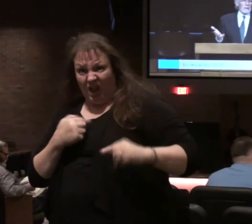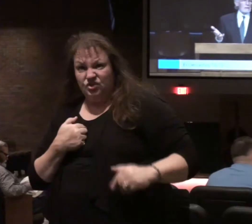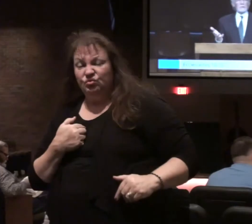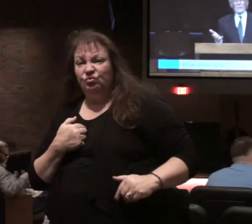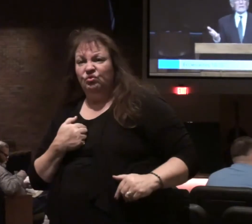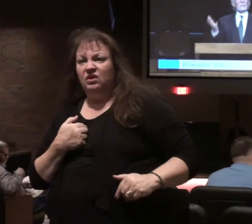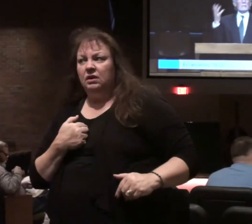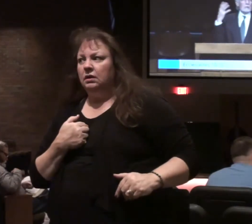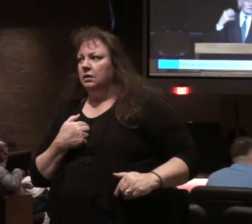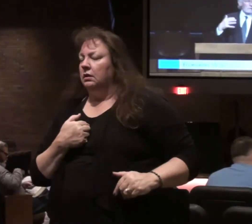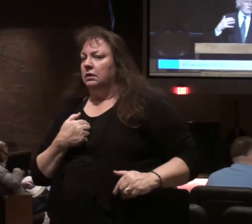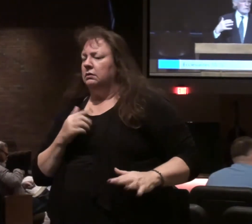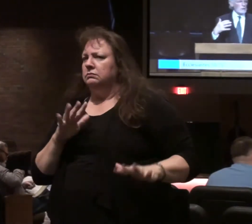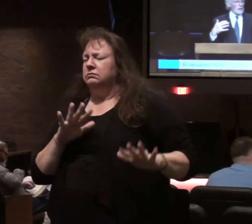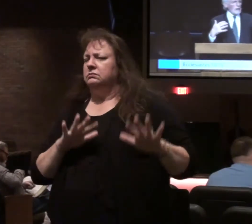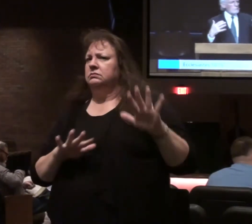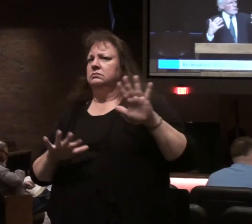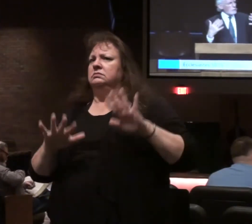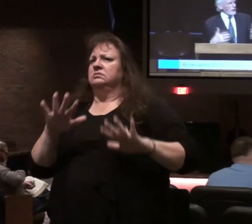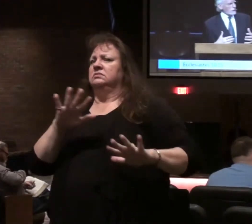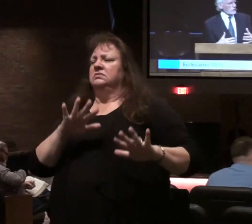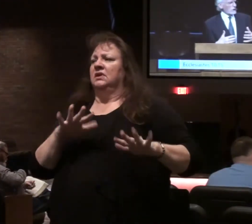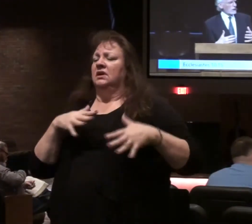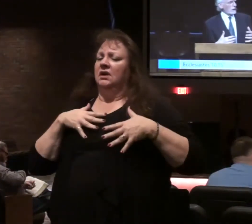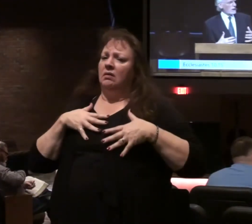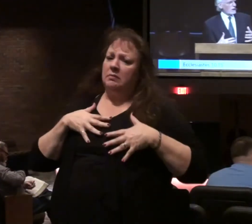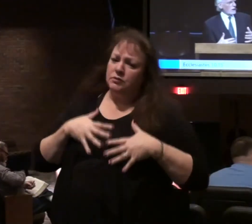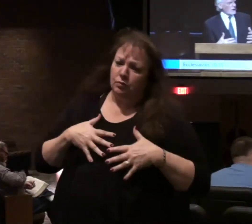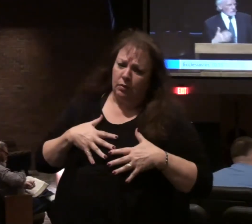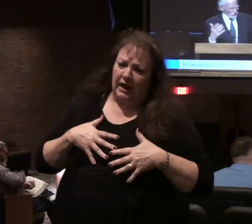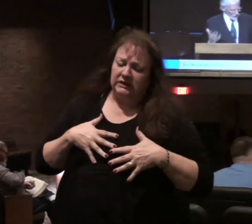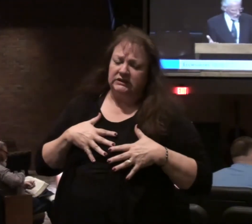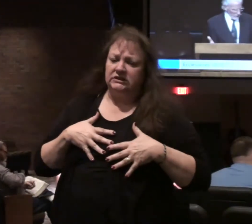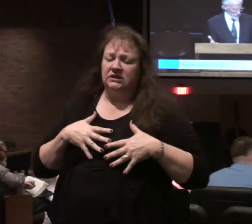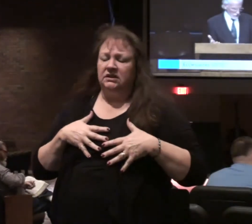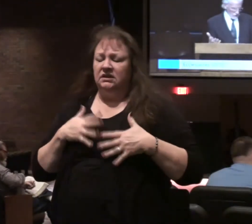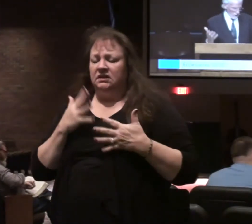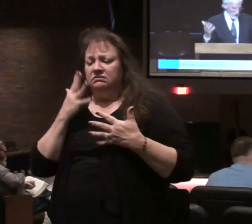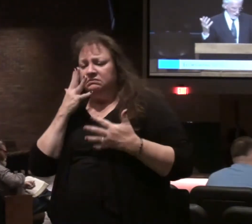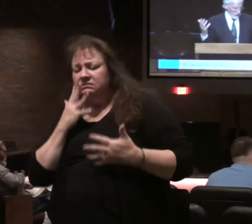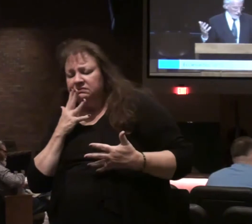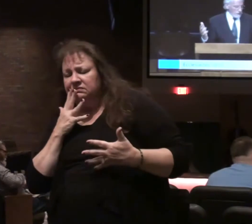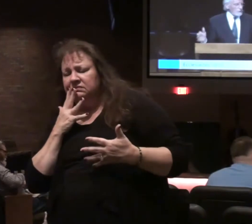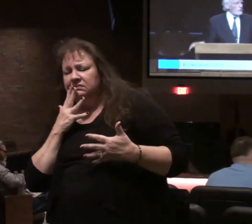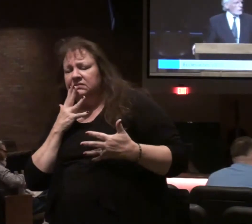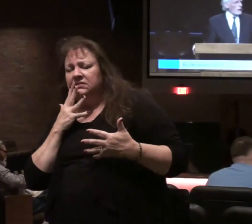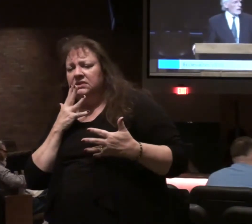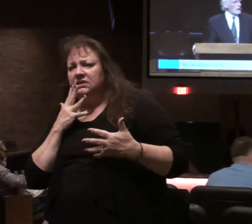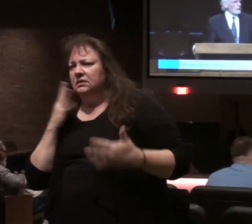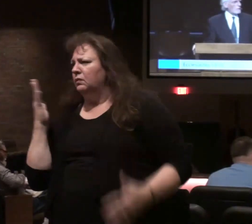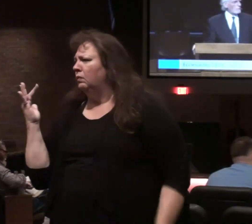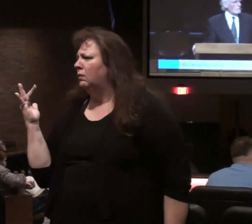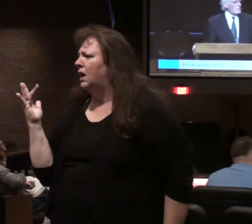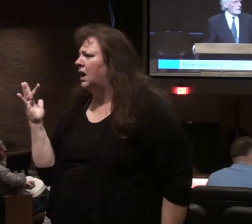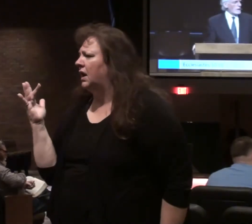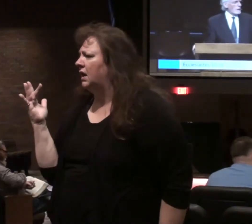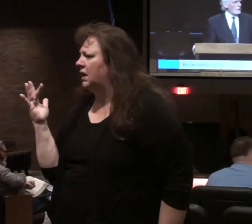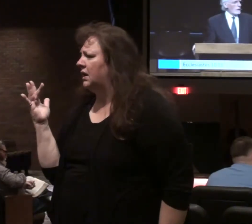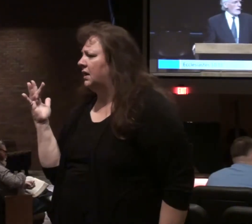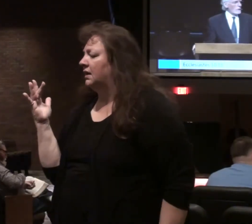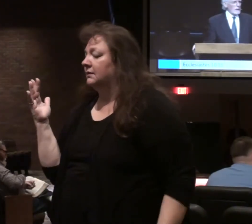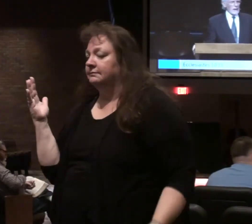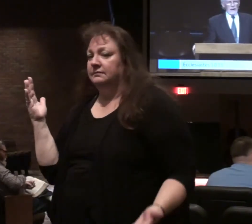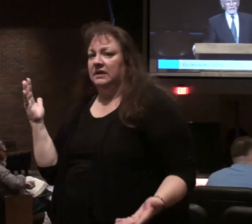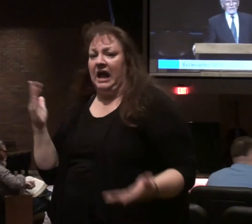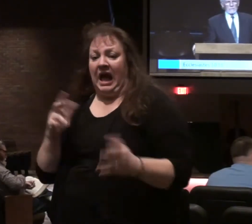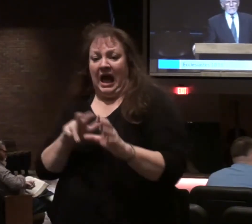And that only makes me more confused. And then I'm depressed and discouraged. And why? Oh,